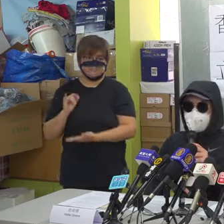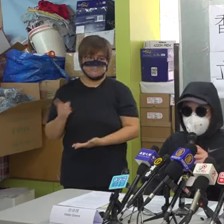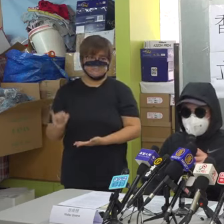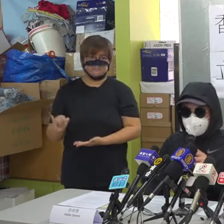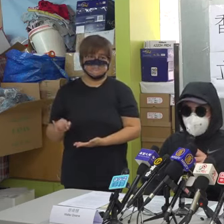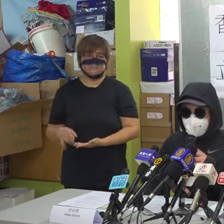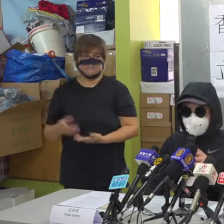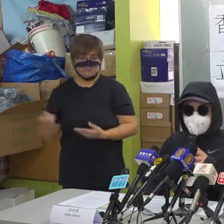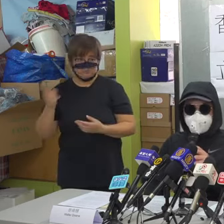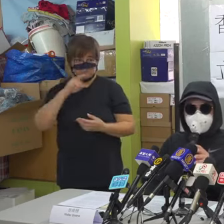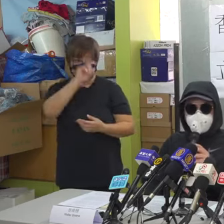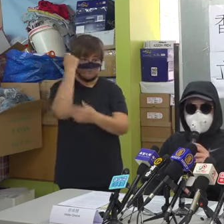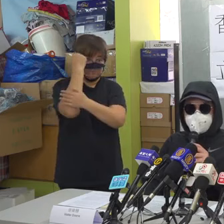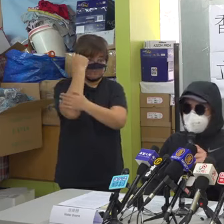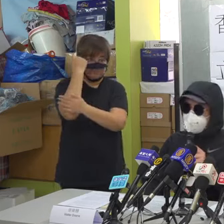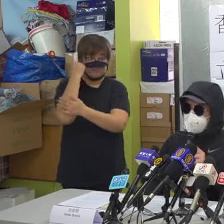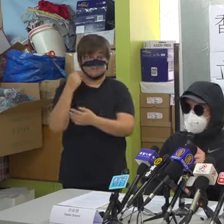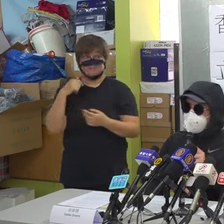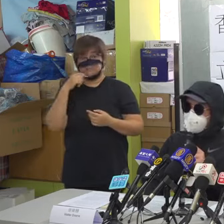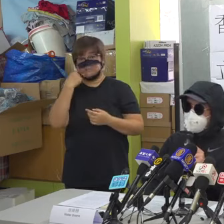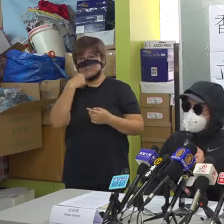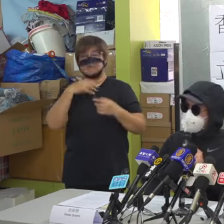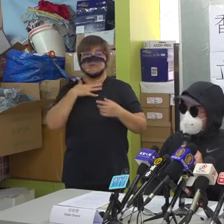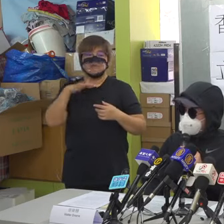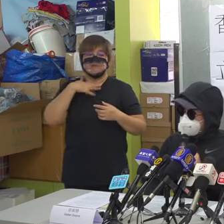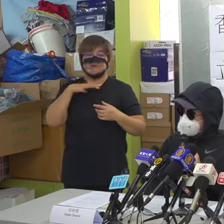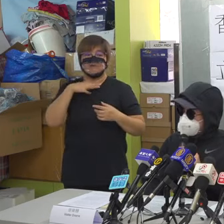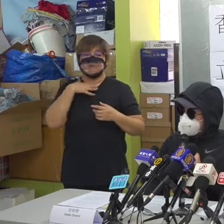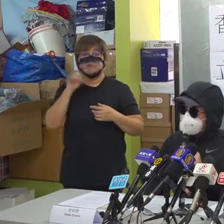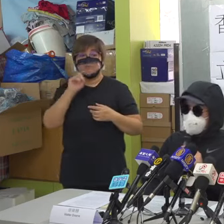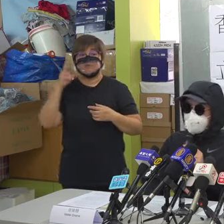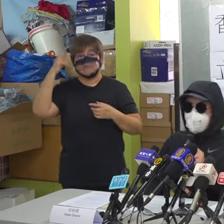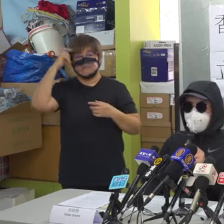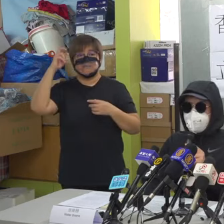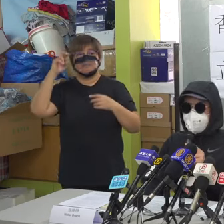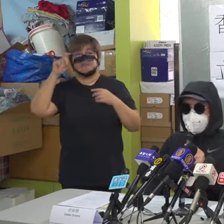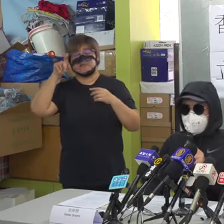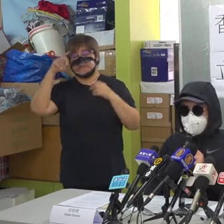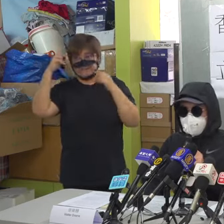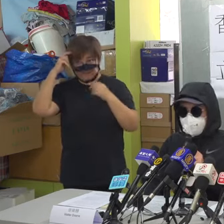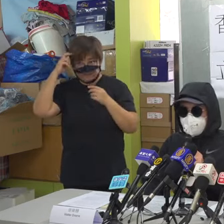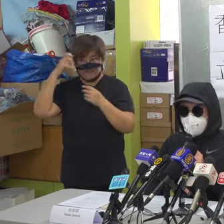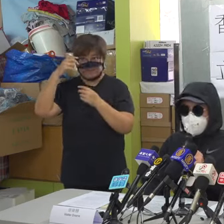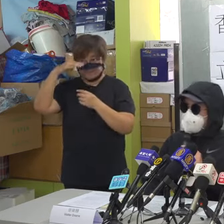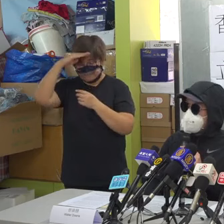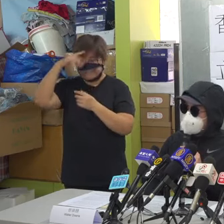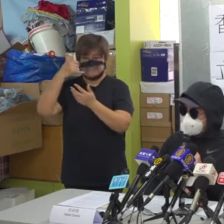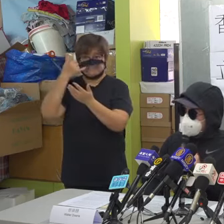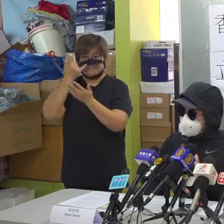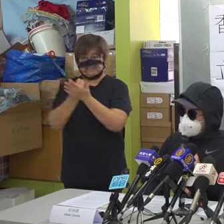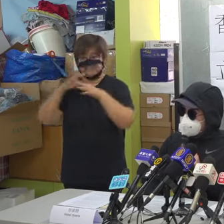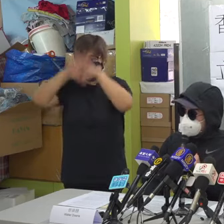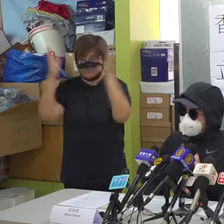more practical reference in the international society, including Northern Ireland example and the